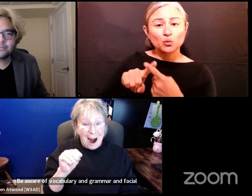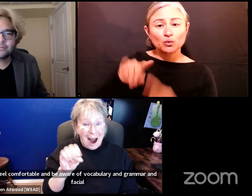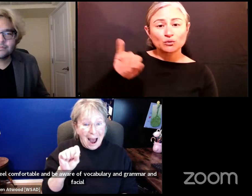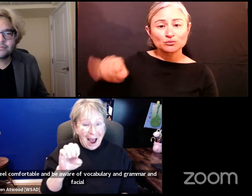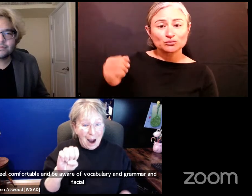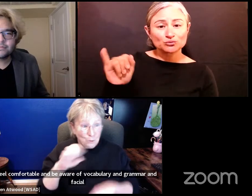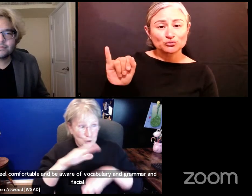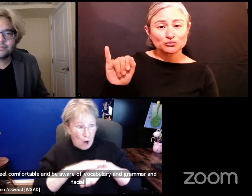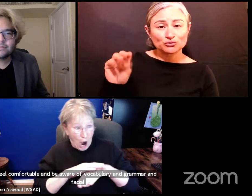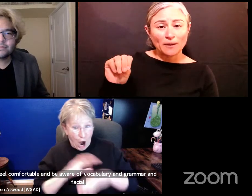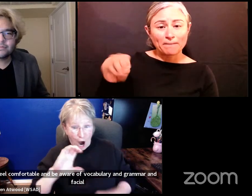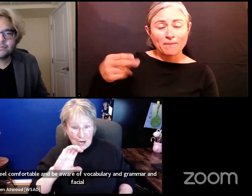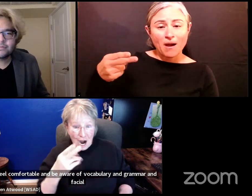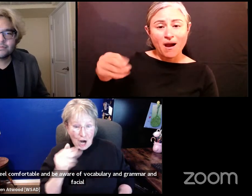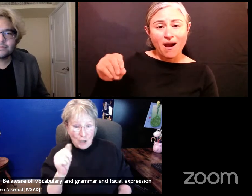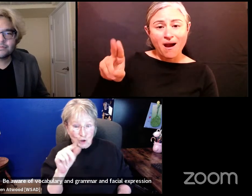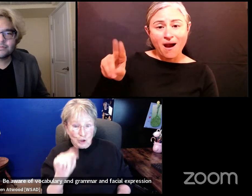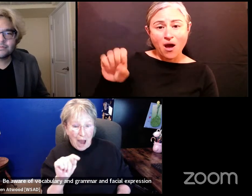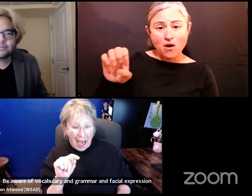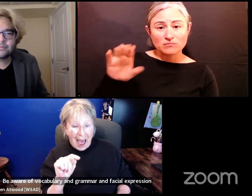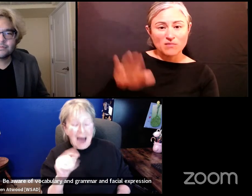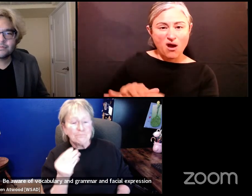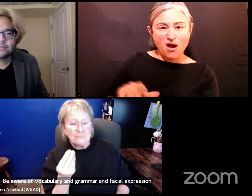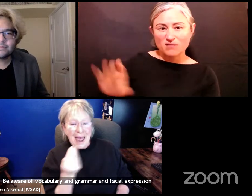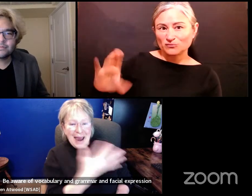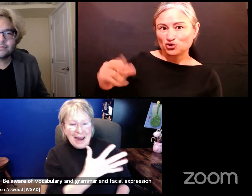please, in the chat,